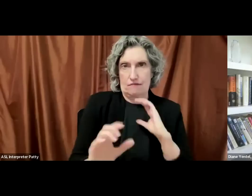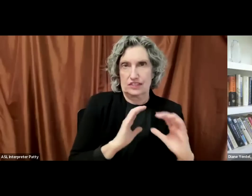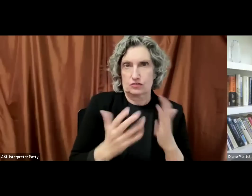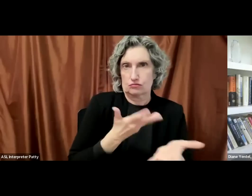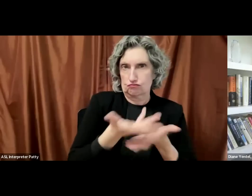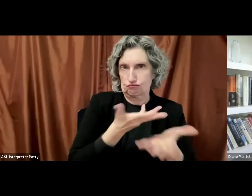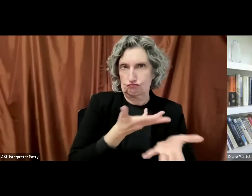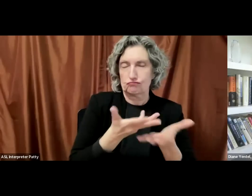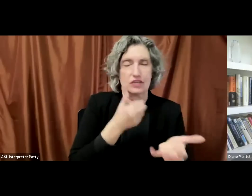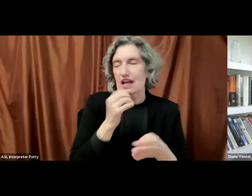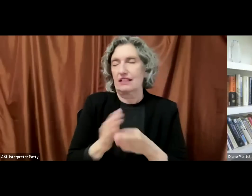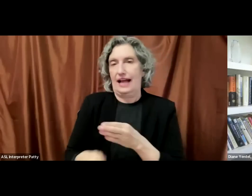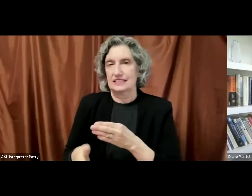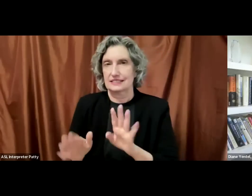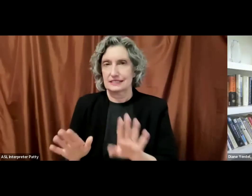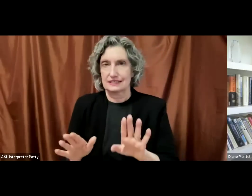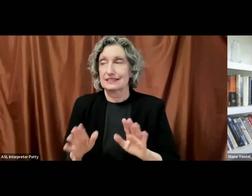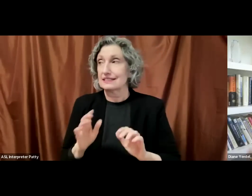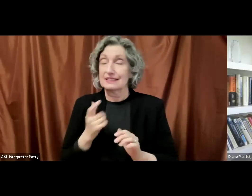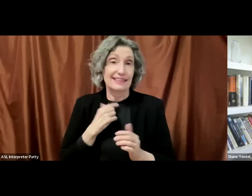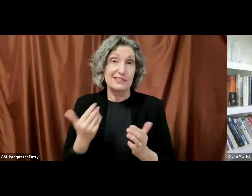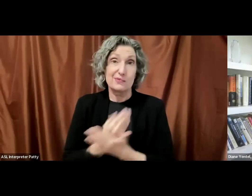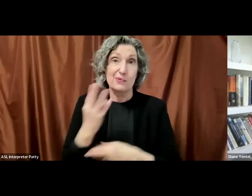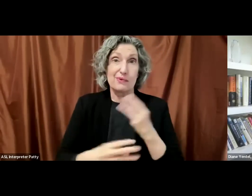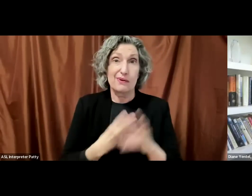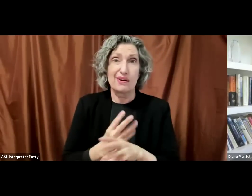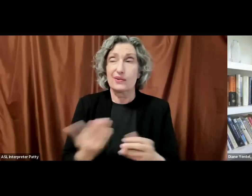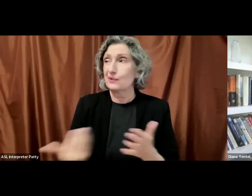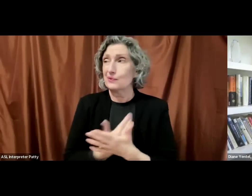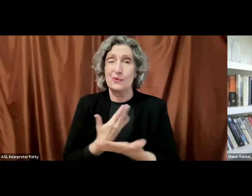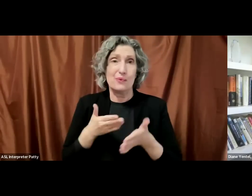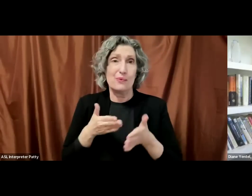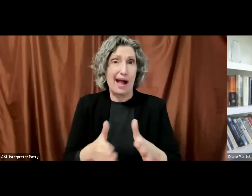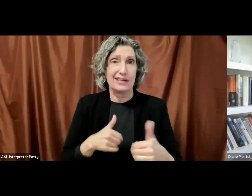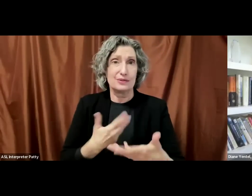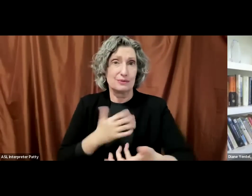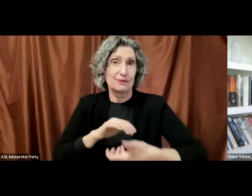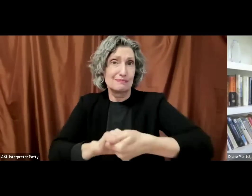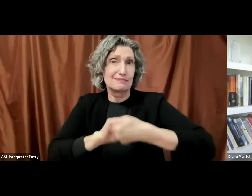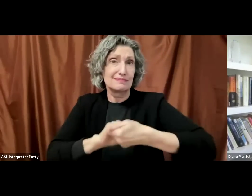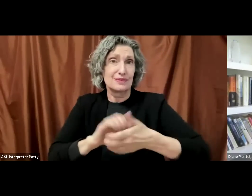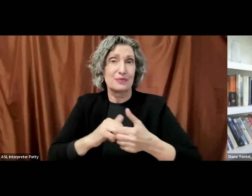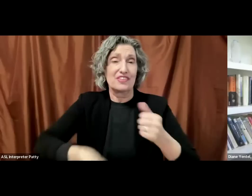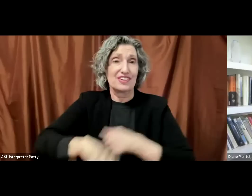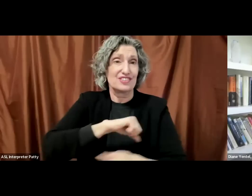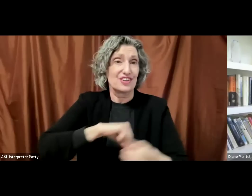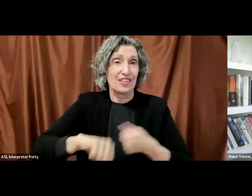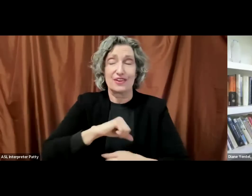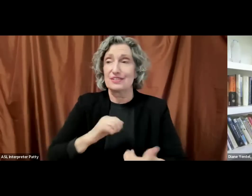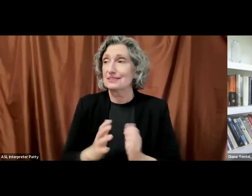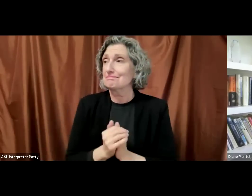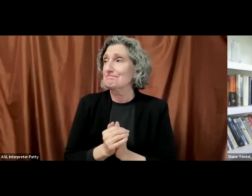beginning of a new way of working together, the beginning of broader partnerships, of a more